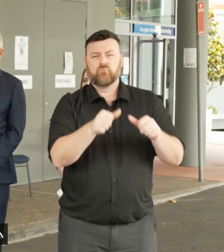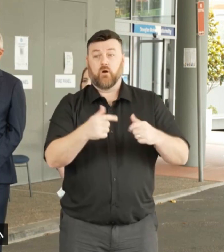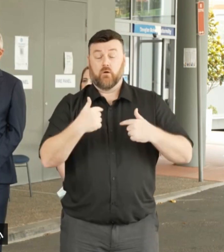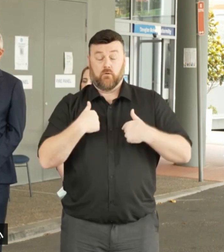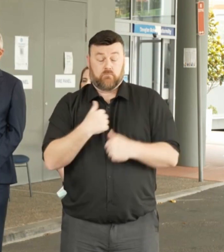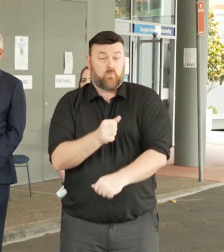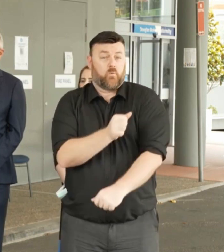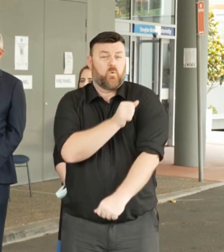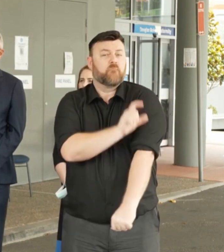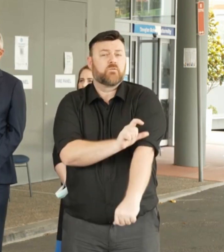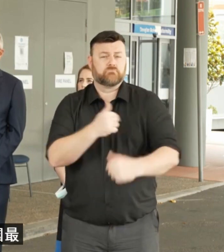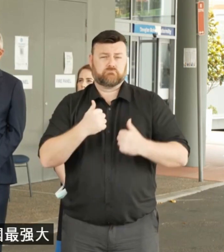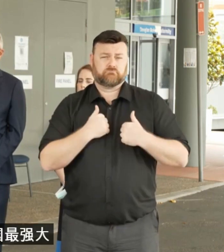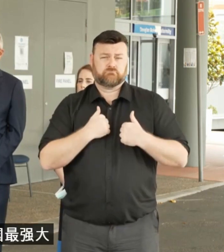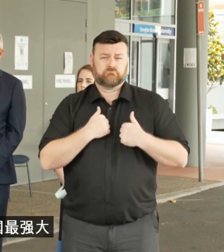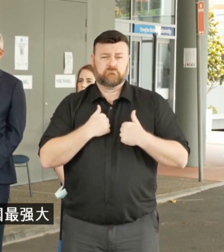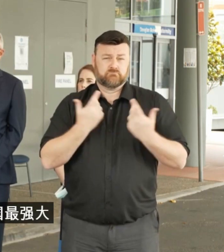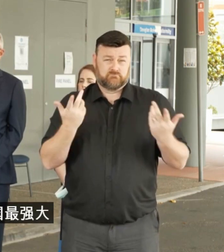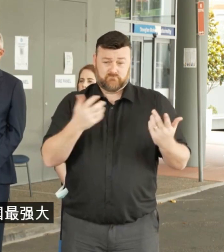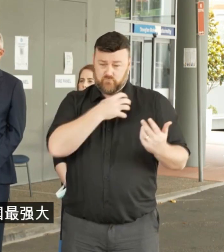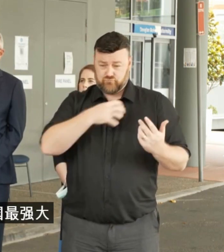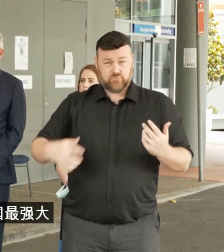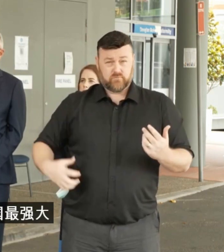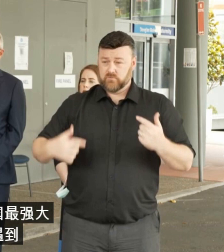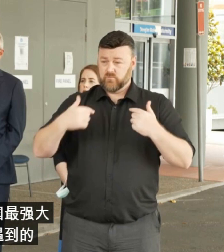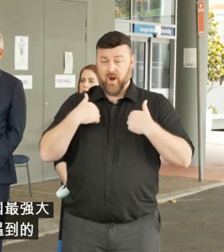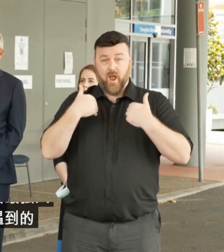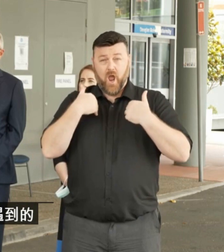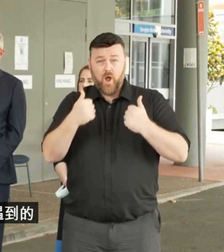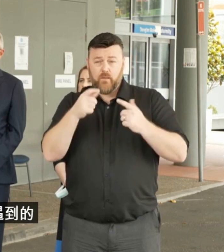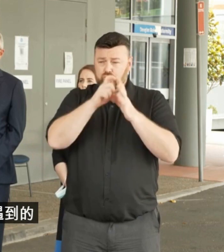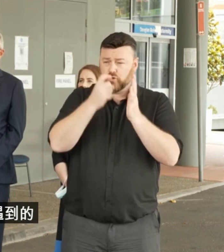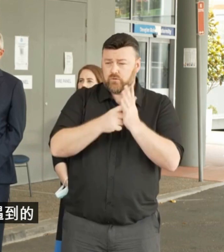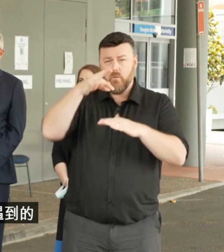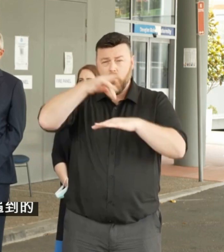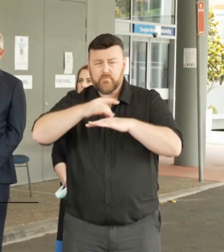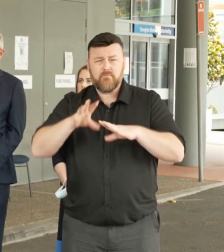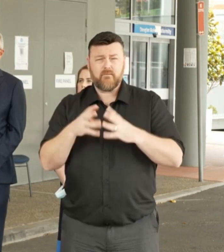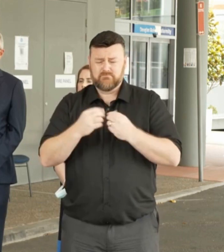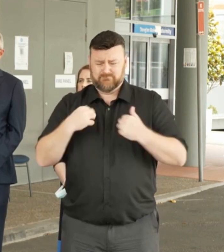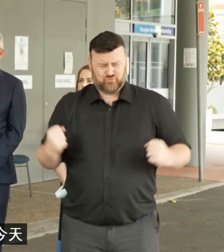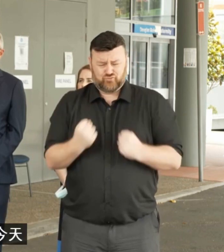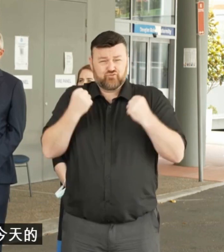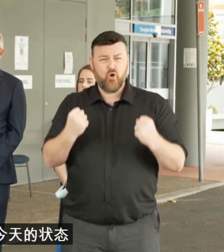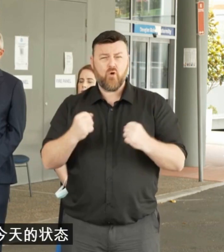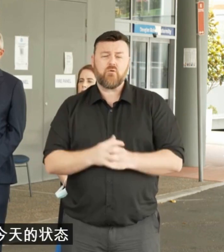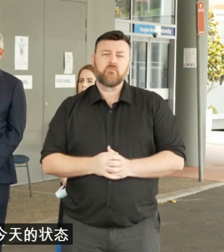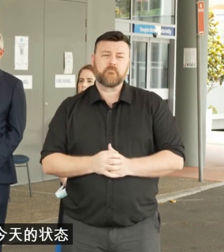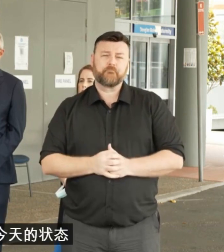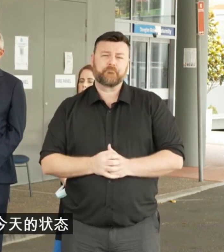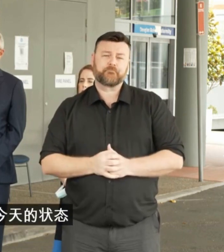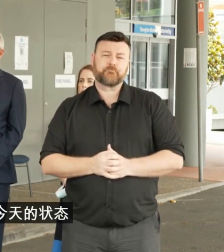Premier that our health system is the strongest in the country, that we can deal with the challenges that come our way. And my message to the people of our state